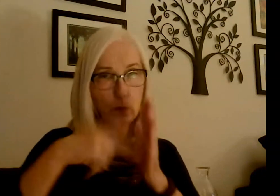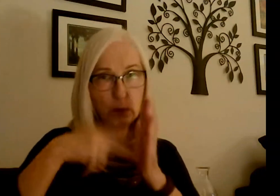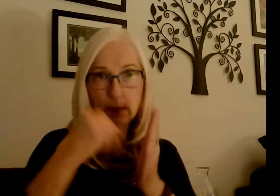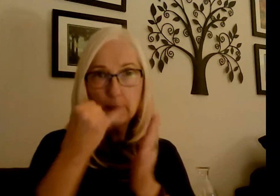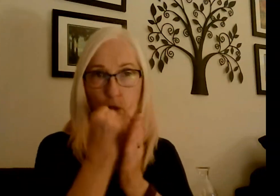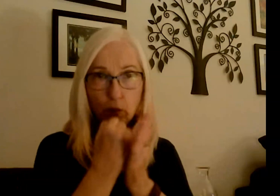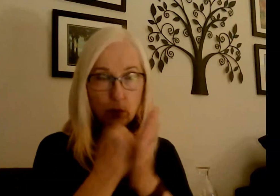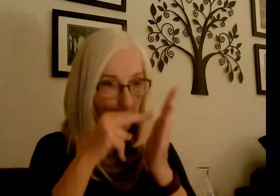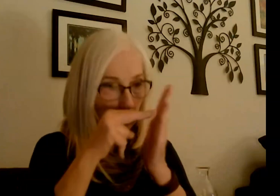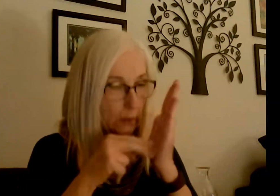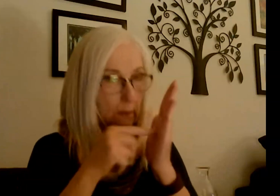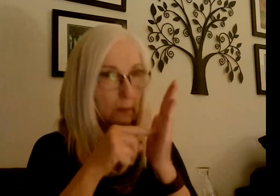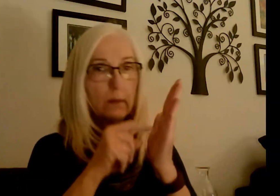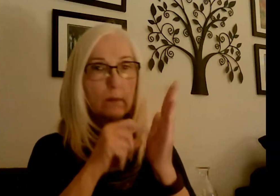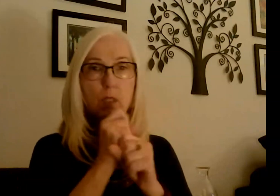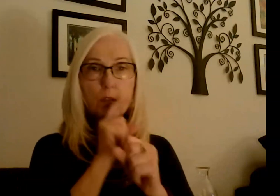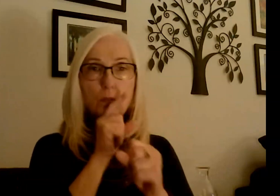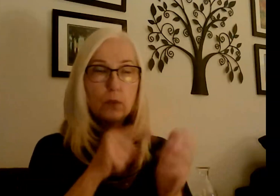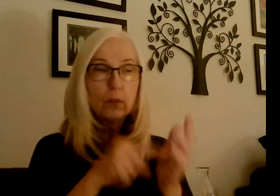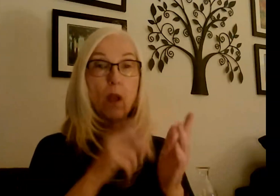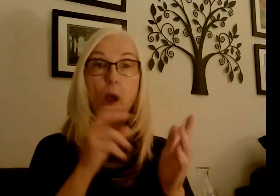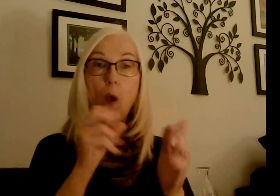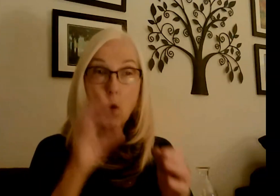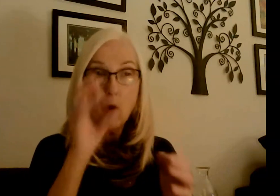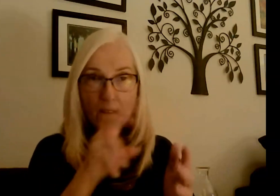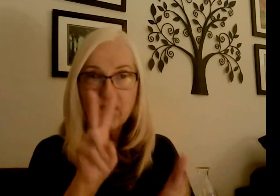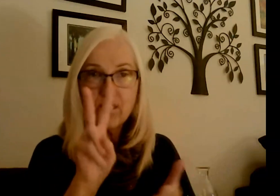And don't give in to buying what you were before. Continue.